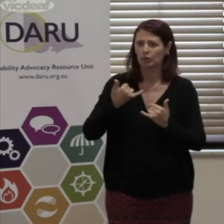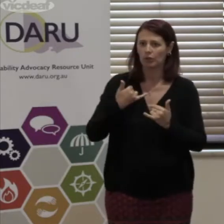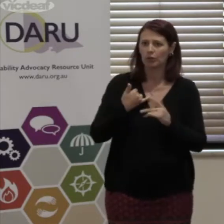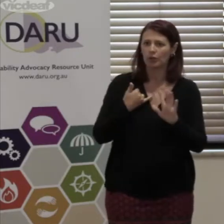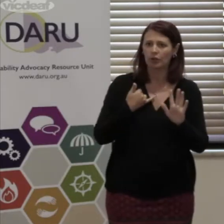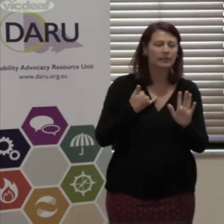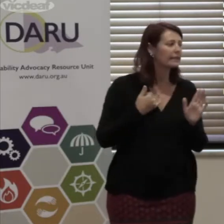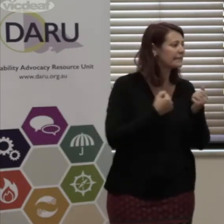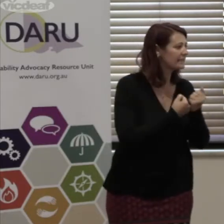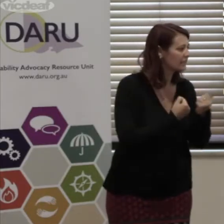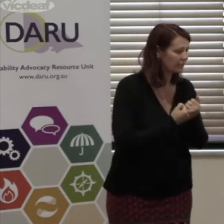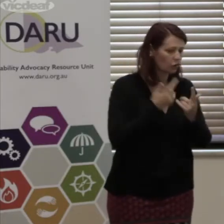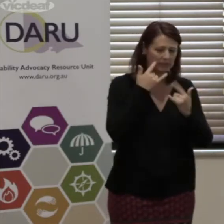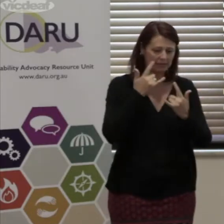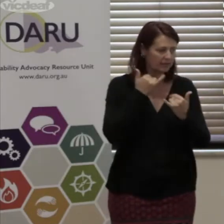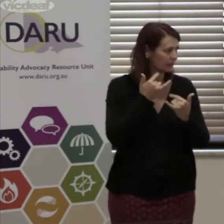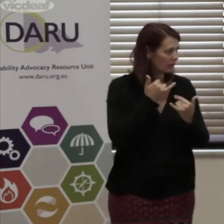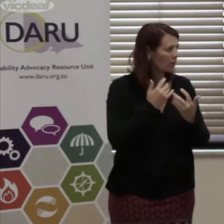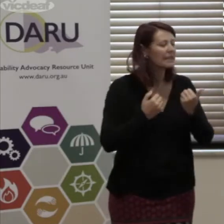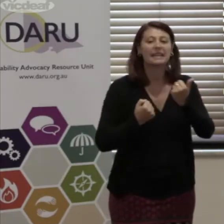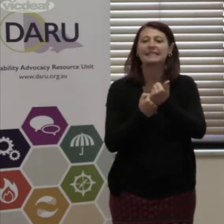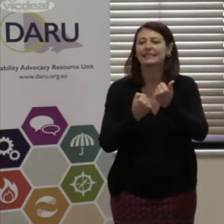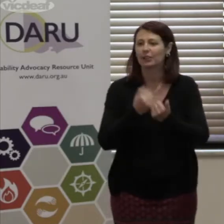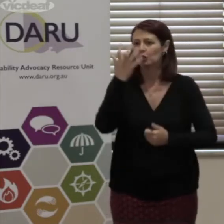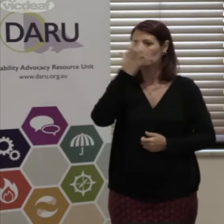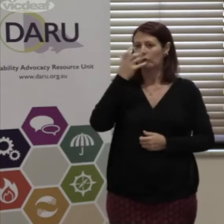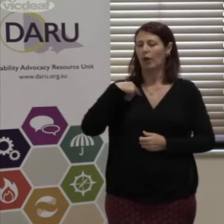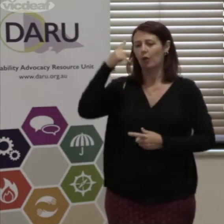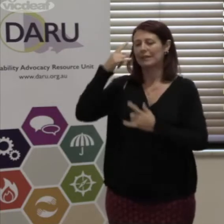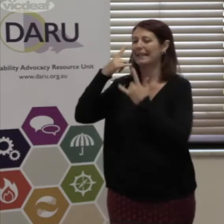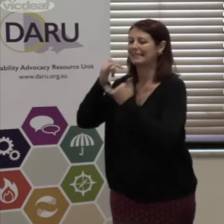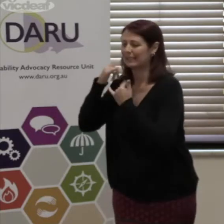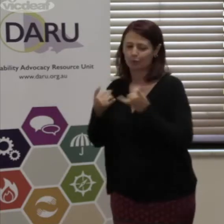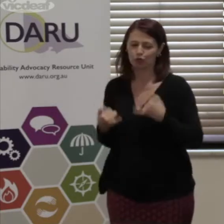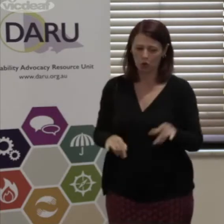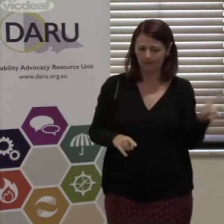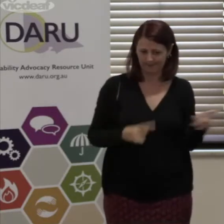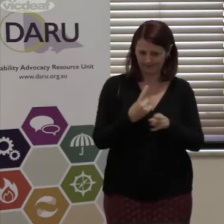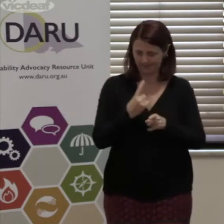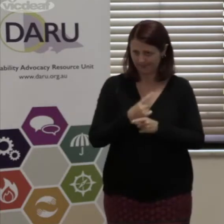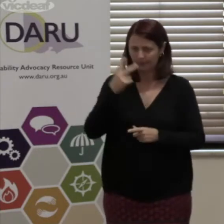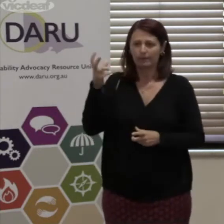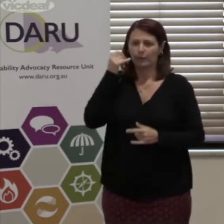about. Sorry? Oh, assistance. Sorry, I thought you said assessment.